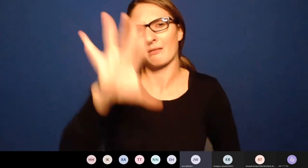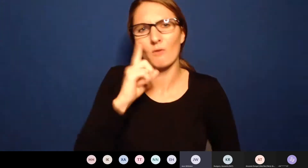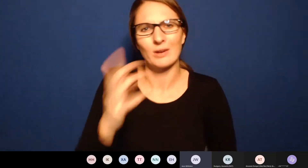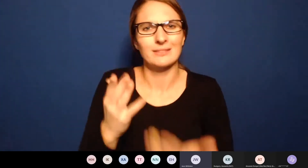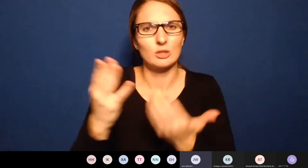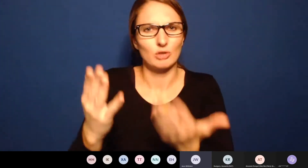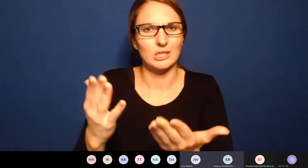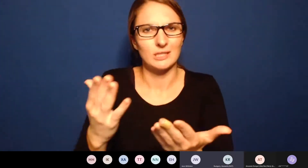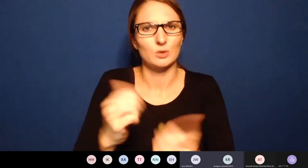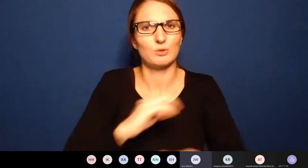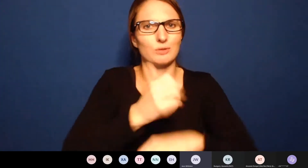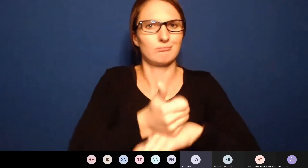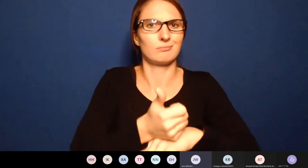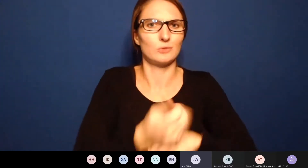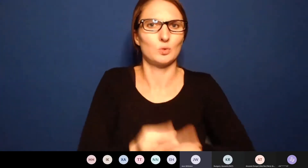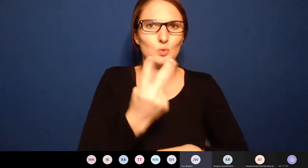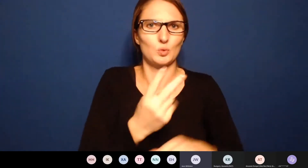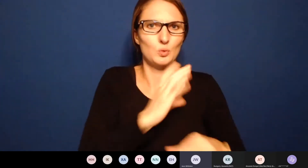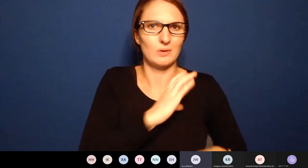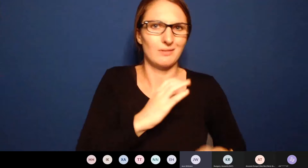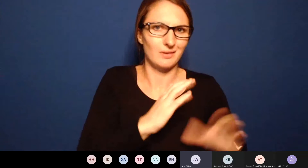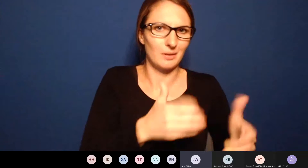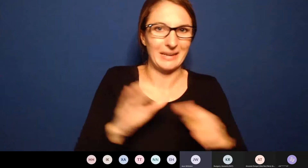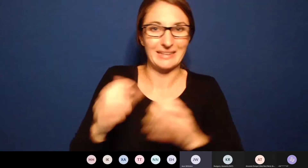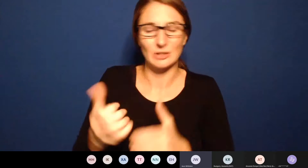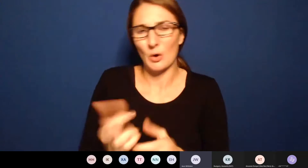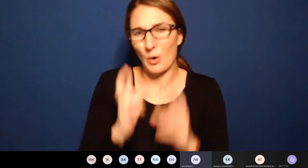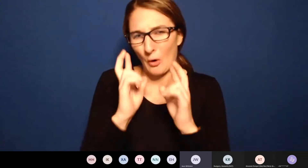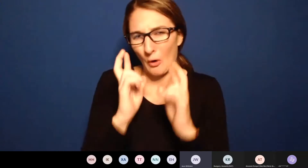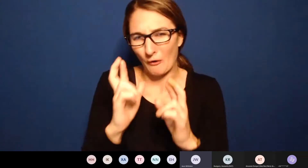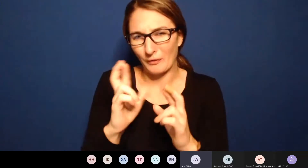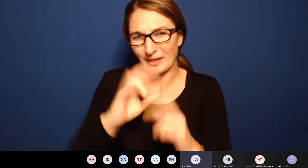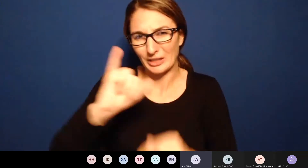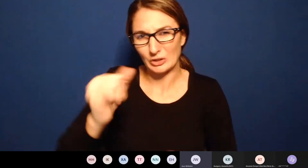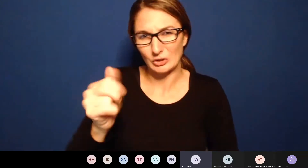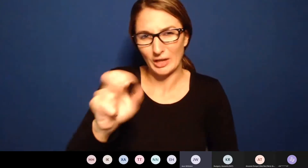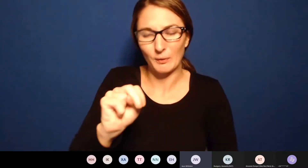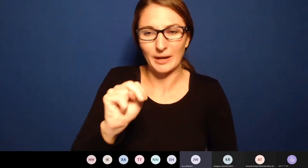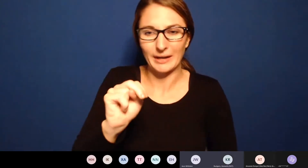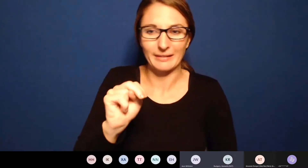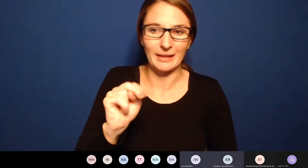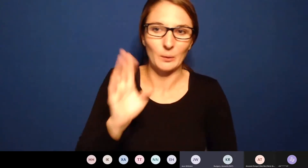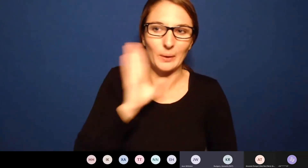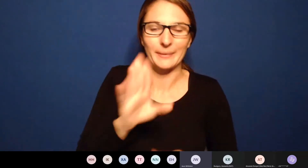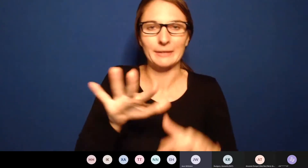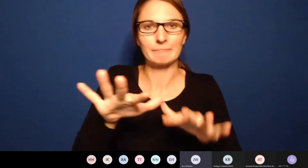we, because hopefully by January, maybe things will be settled to some degree.